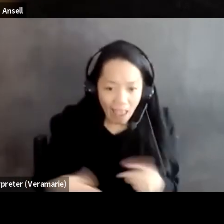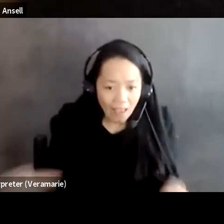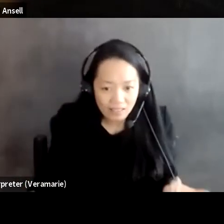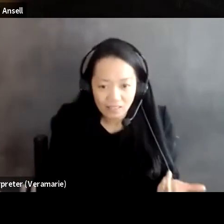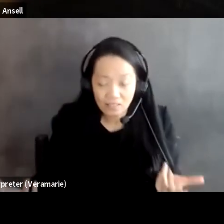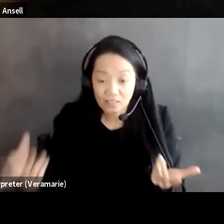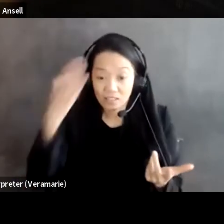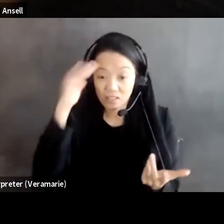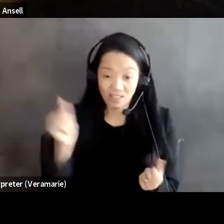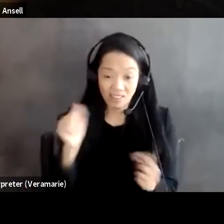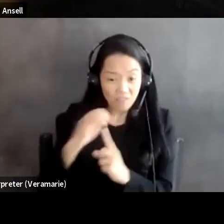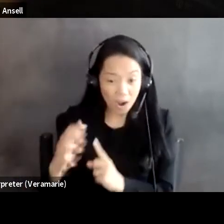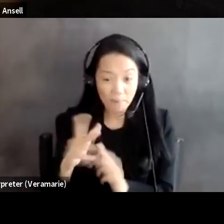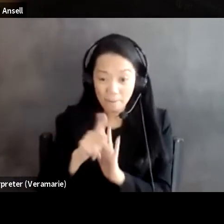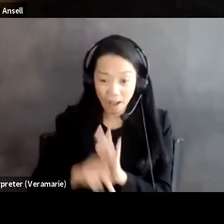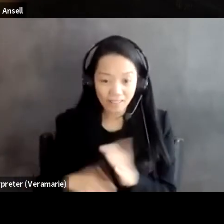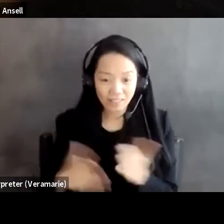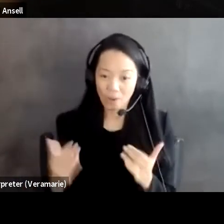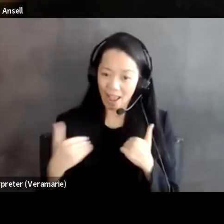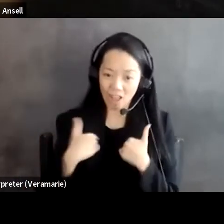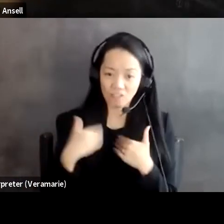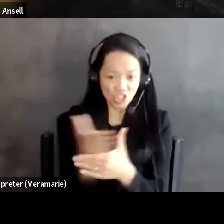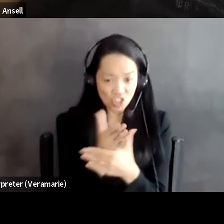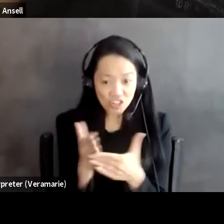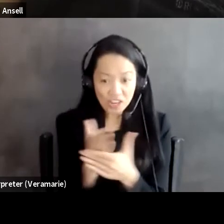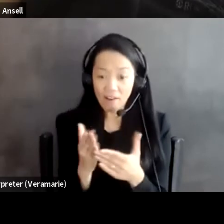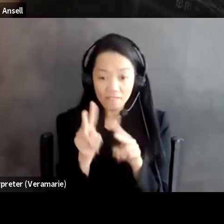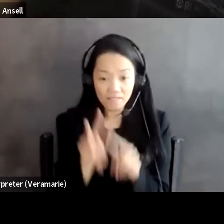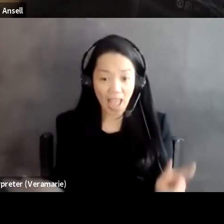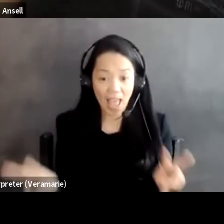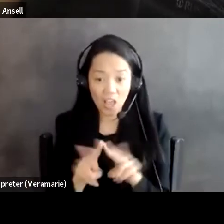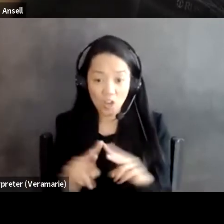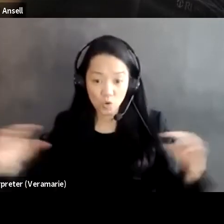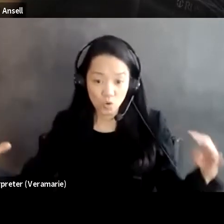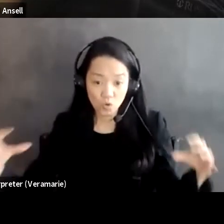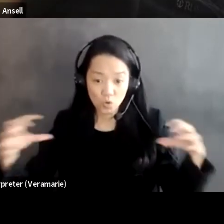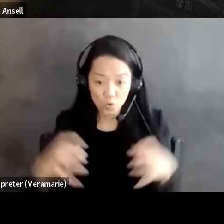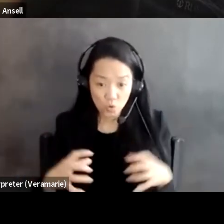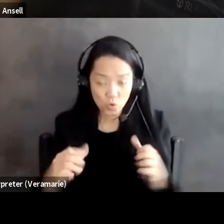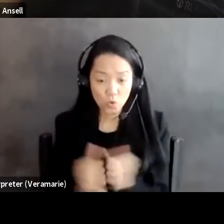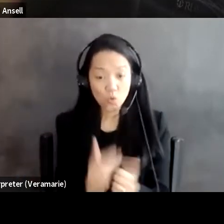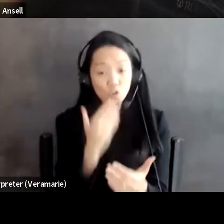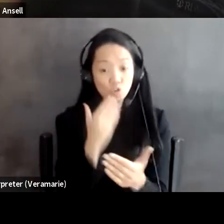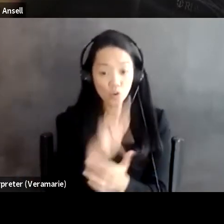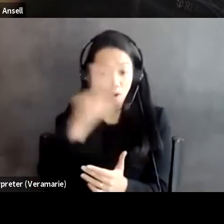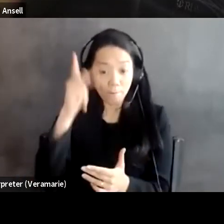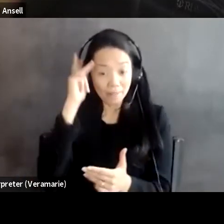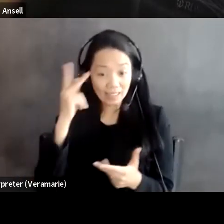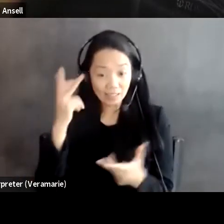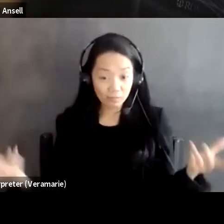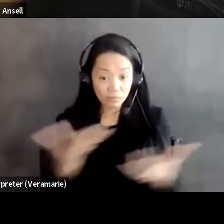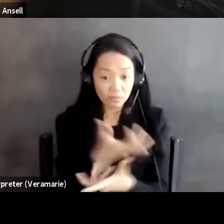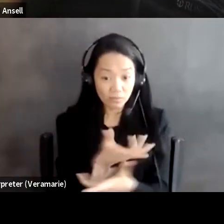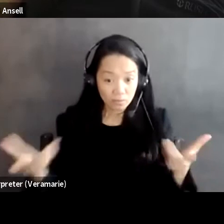know, we have to be able to have some shared values on what good political discourse is, so that we